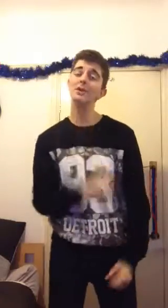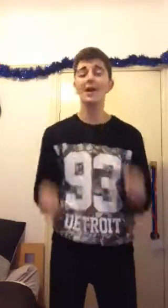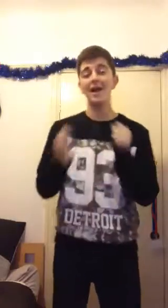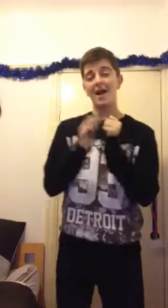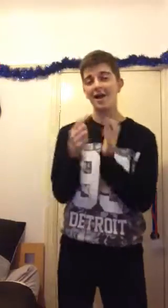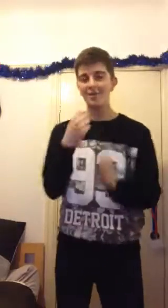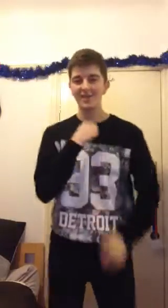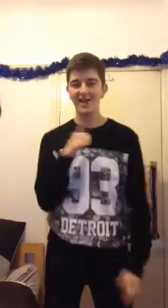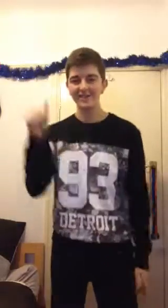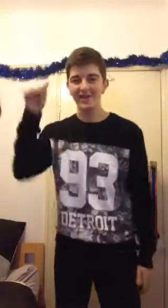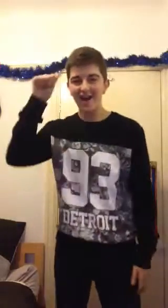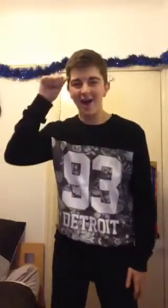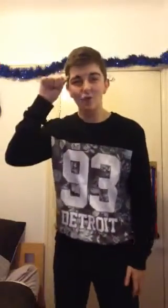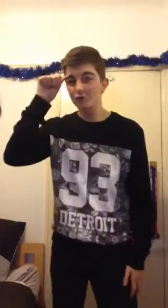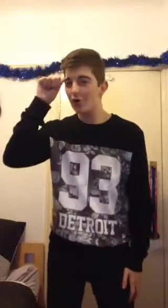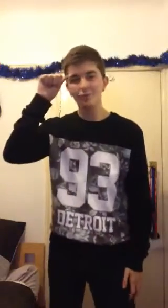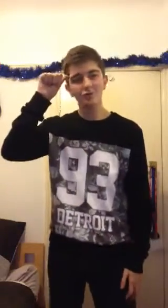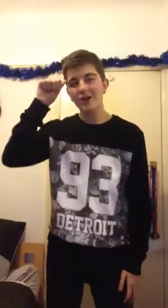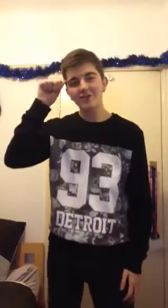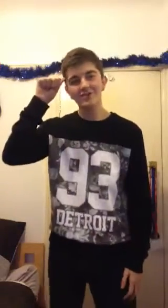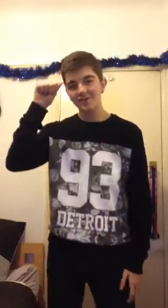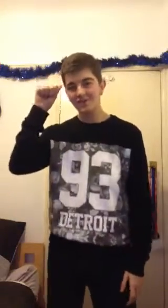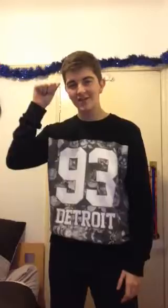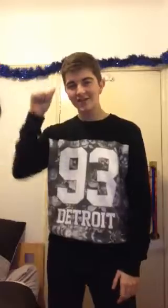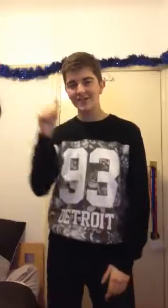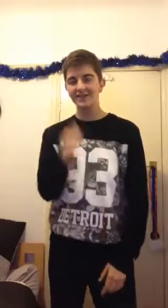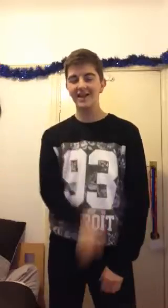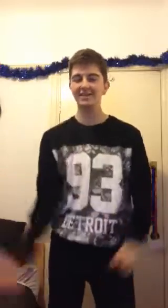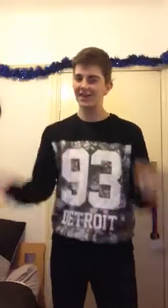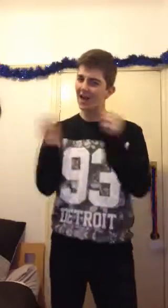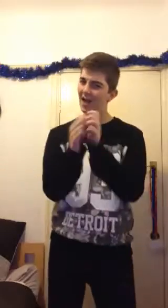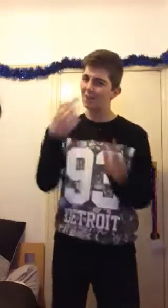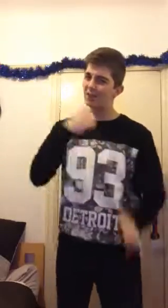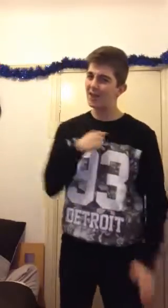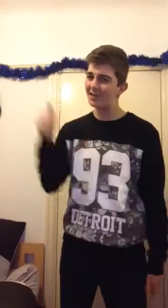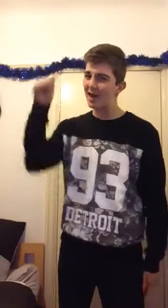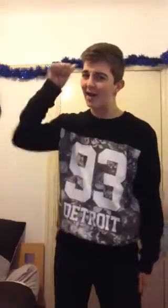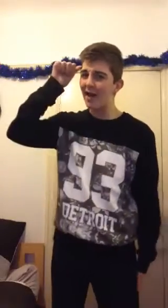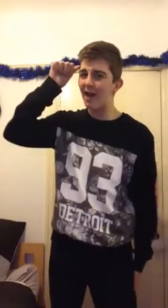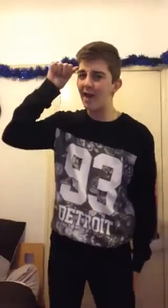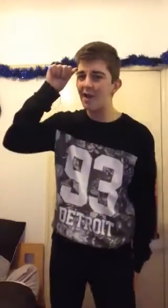How will I know